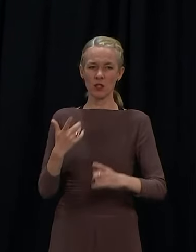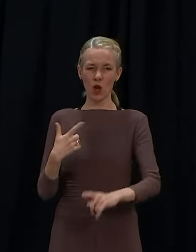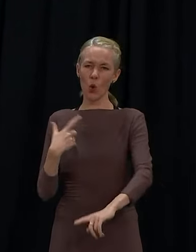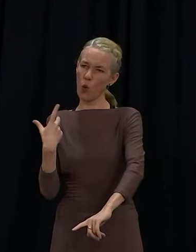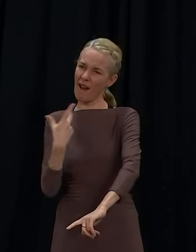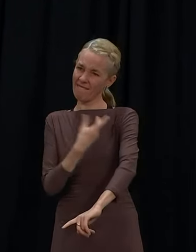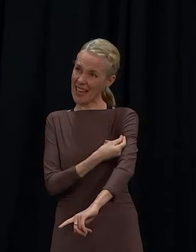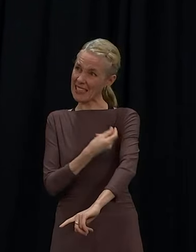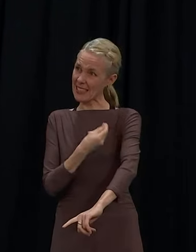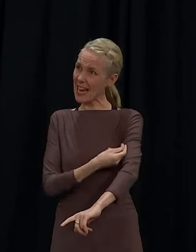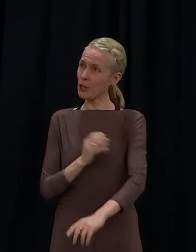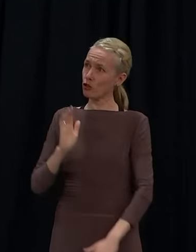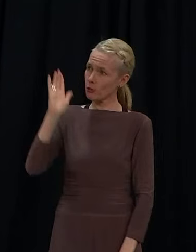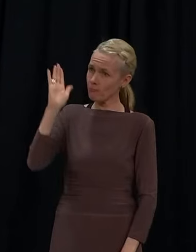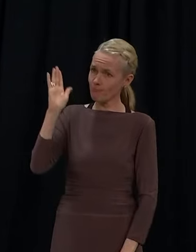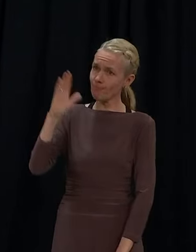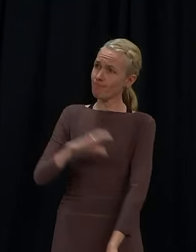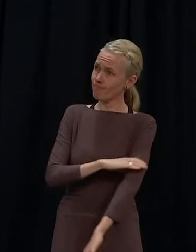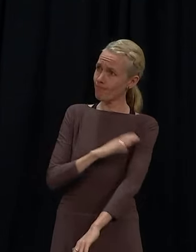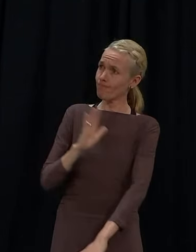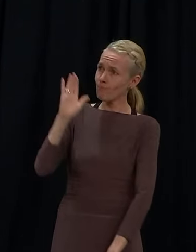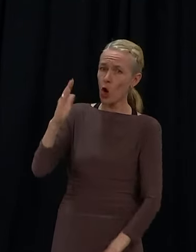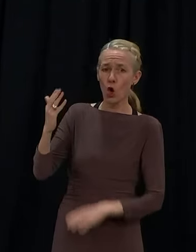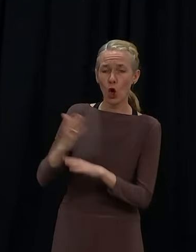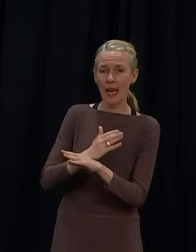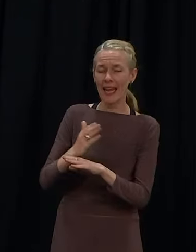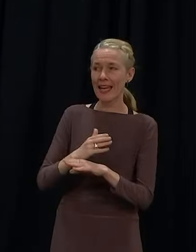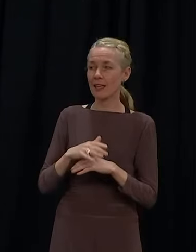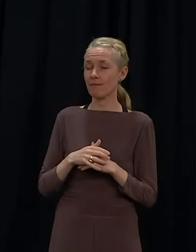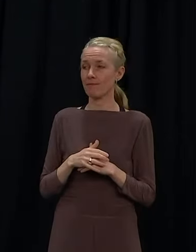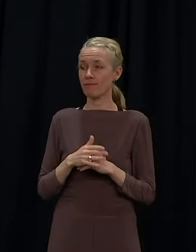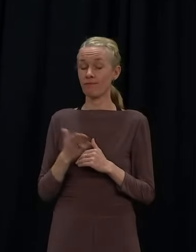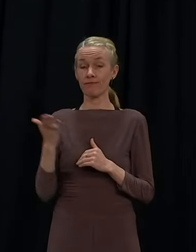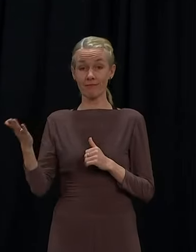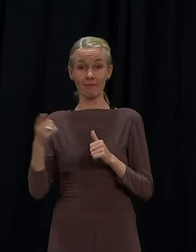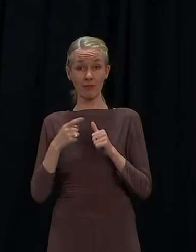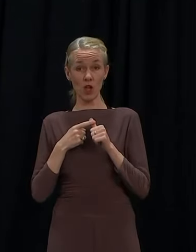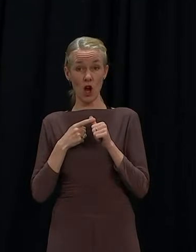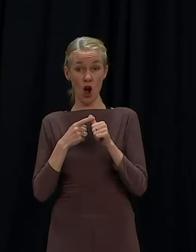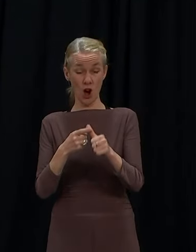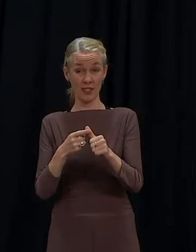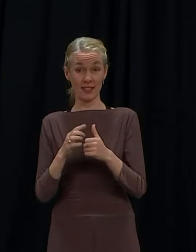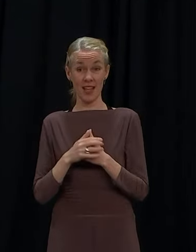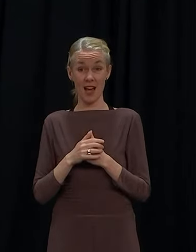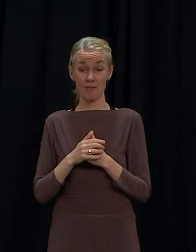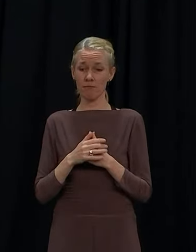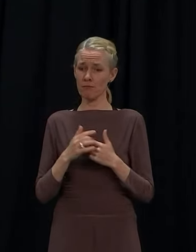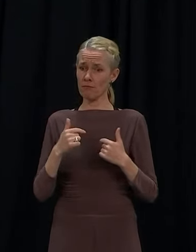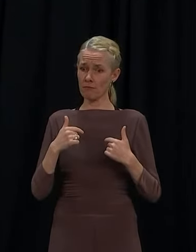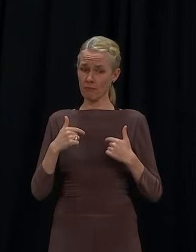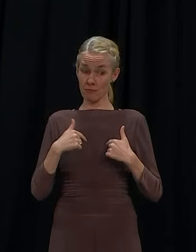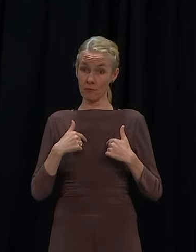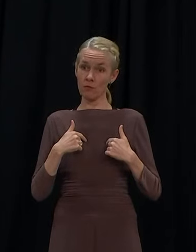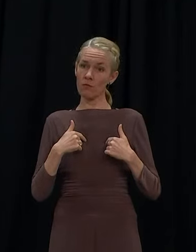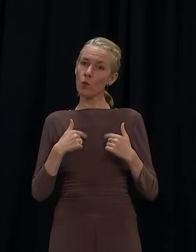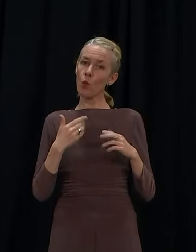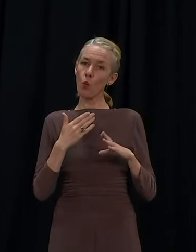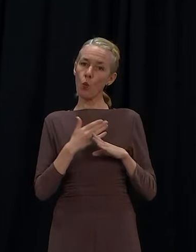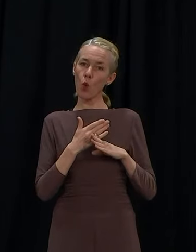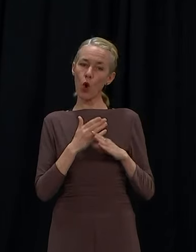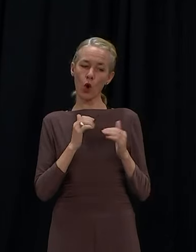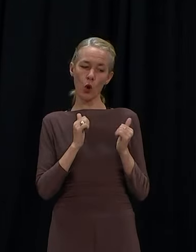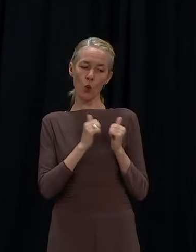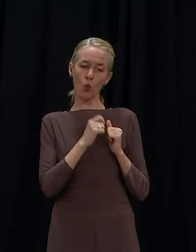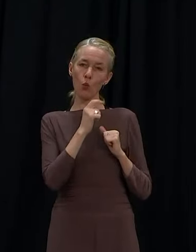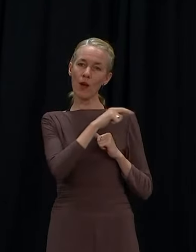we have to make sure we're working with our providers to reach our communities there. And what you see at the moment is actually across those